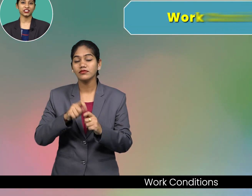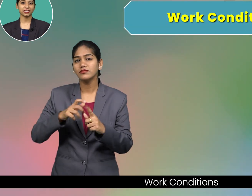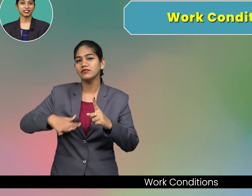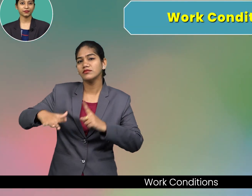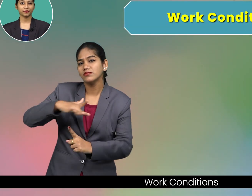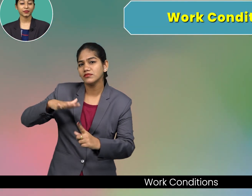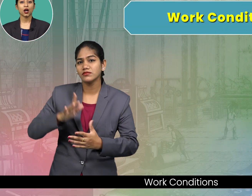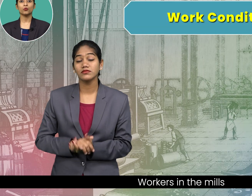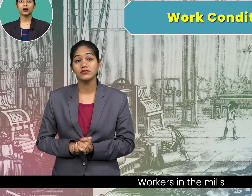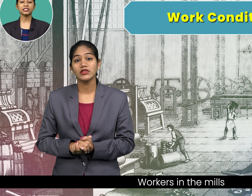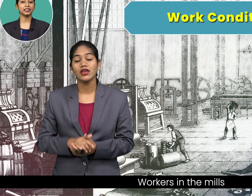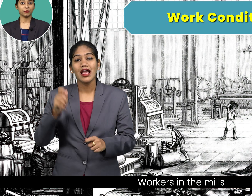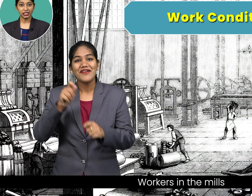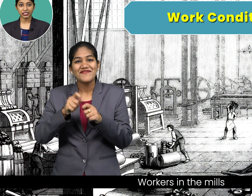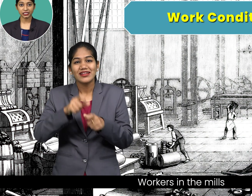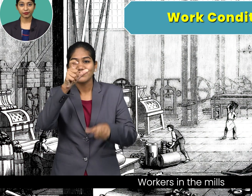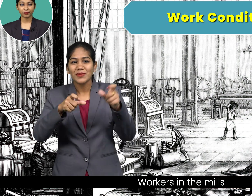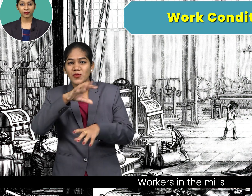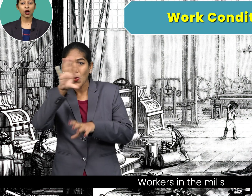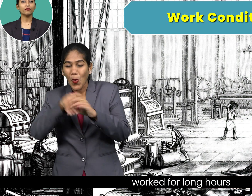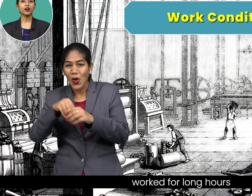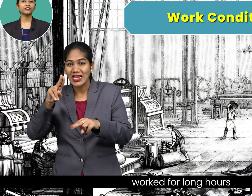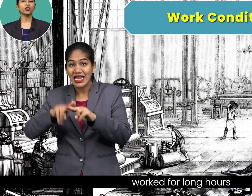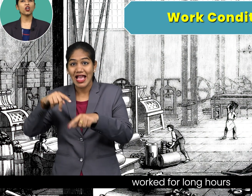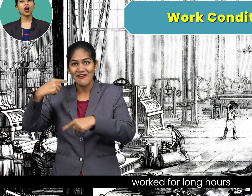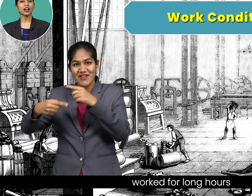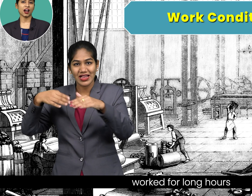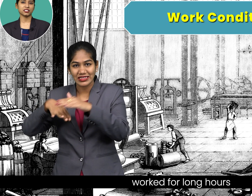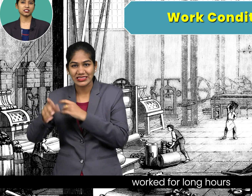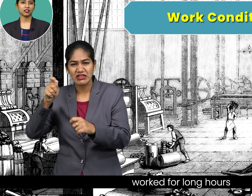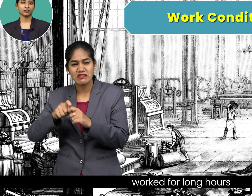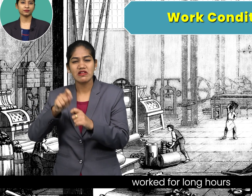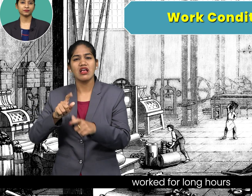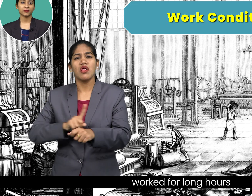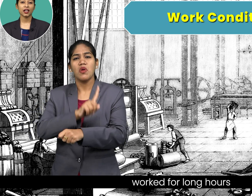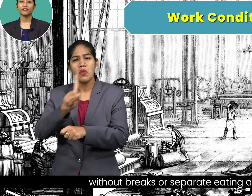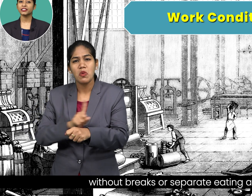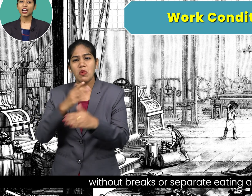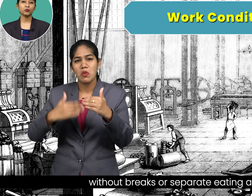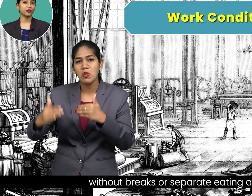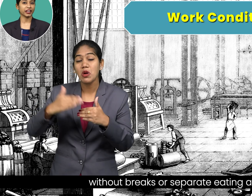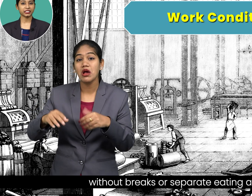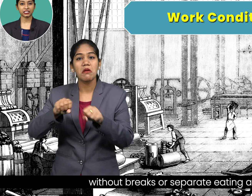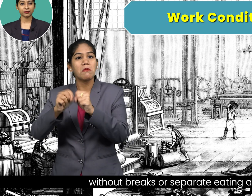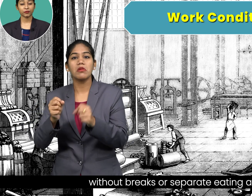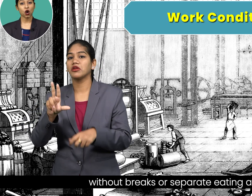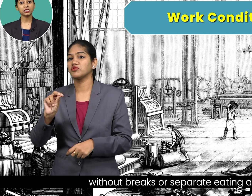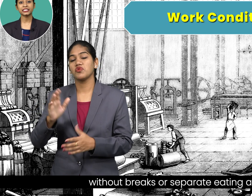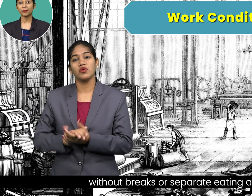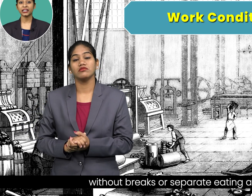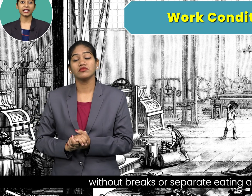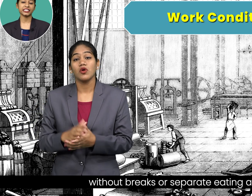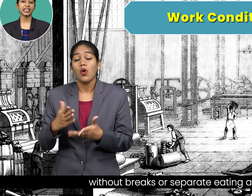Work conditions. Workers in the mills worked for long hours without breaks